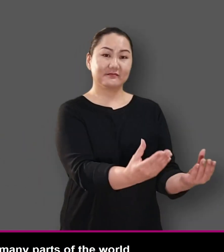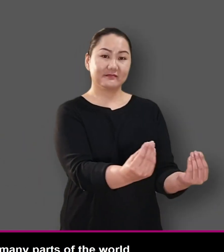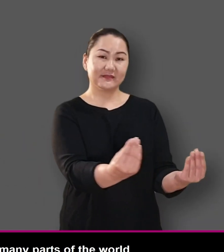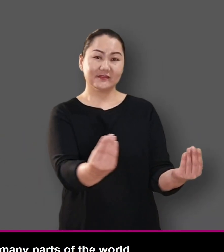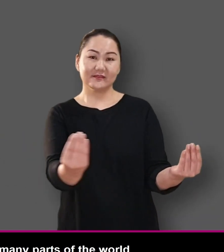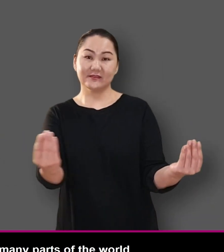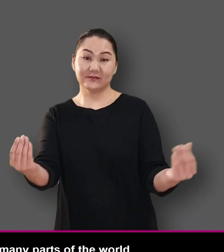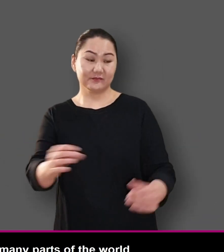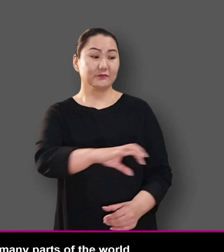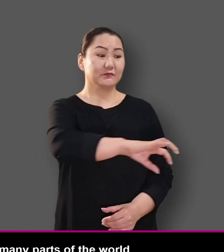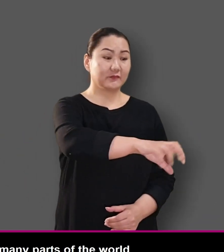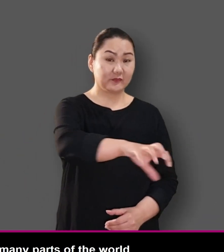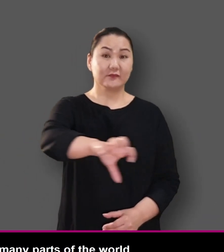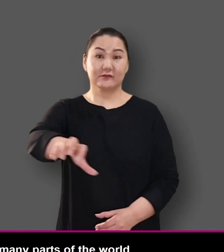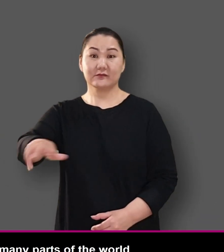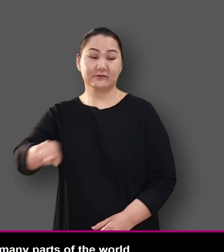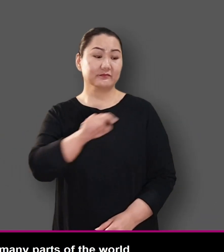Our volunteers in many parts of the world